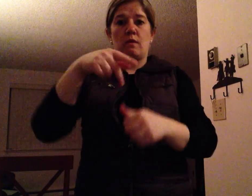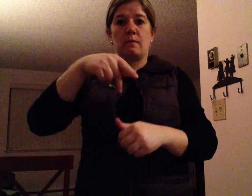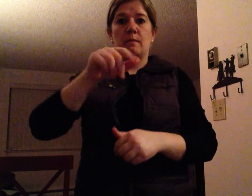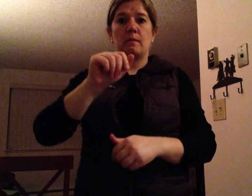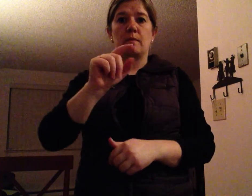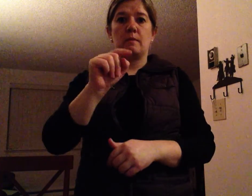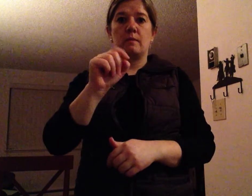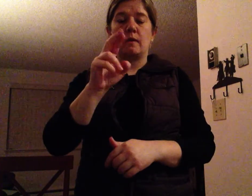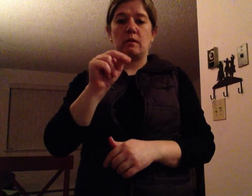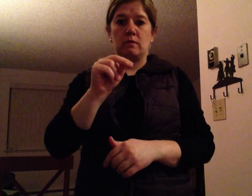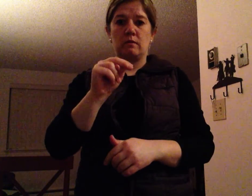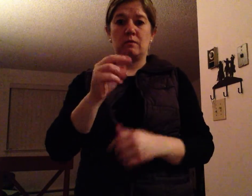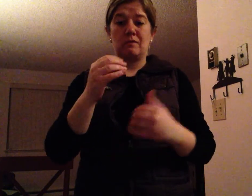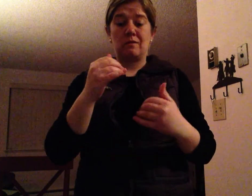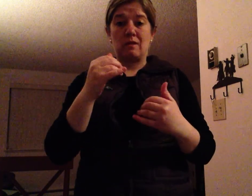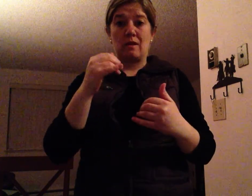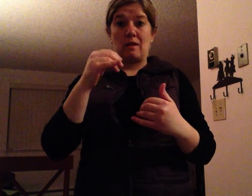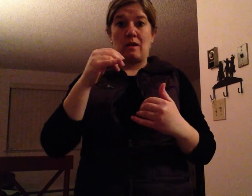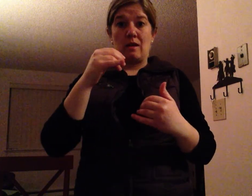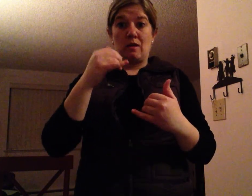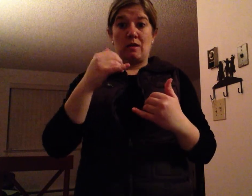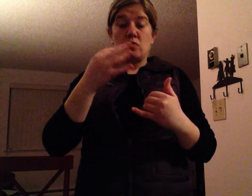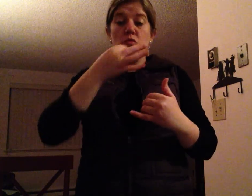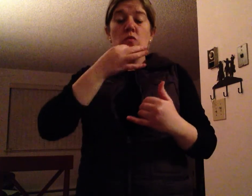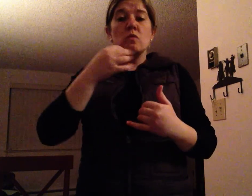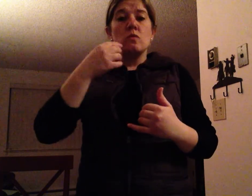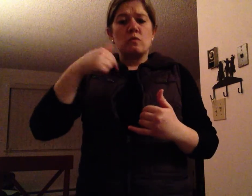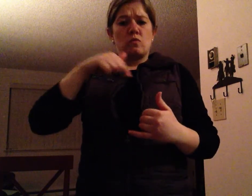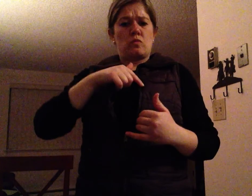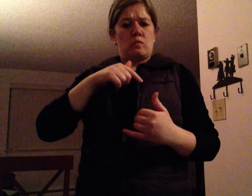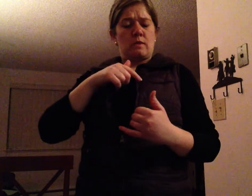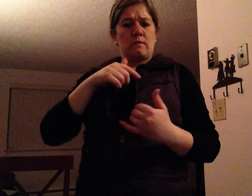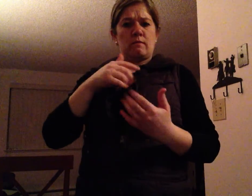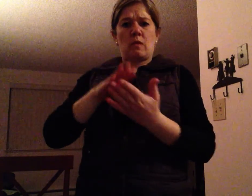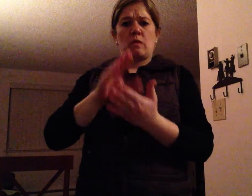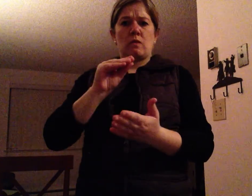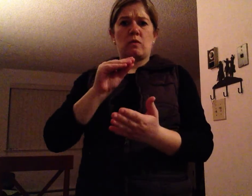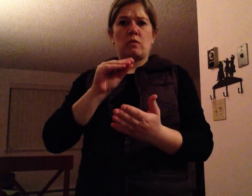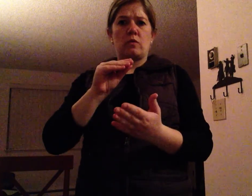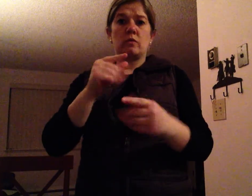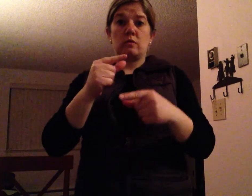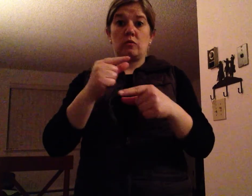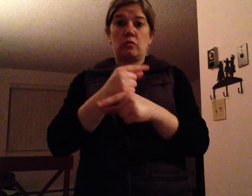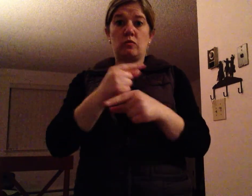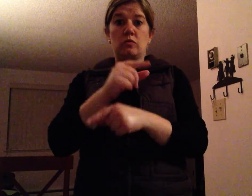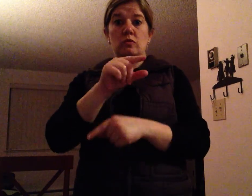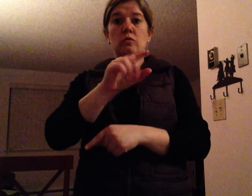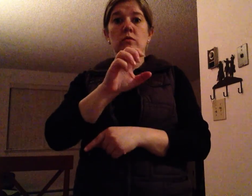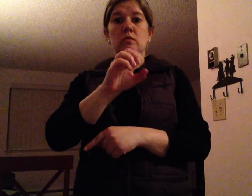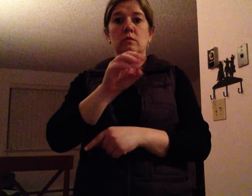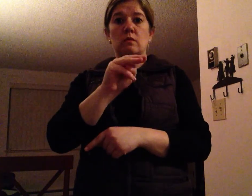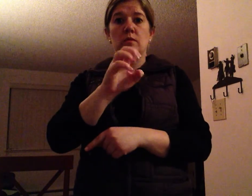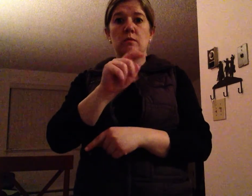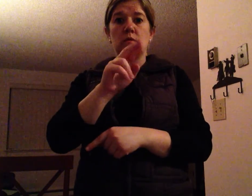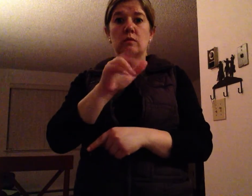shapes. Does anybody remember the name of that shape? What's the name of that shape, Danny? Hexagon. This